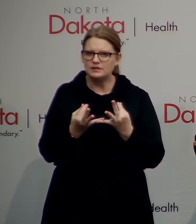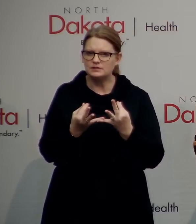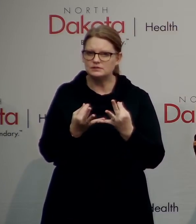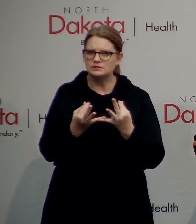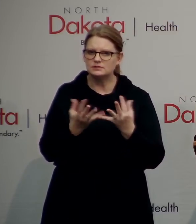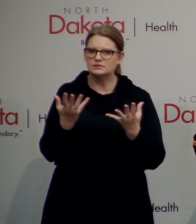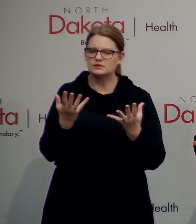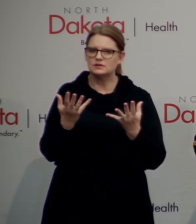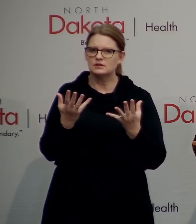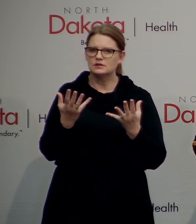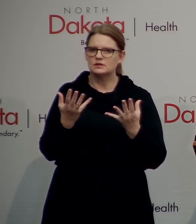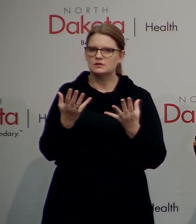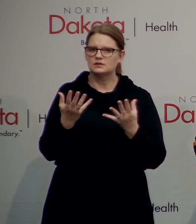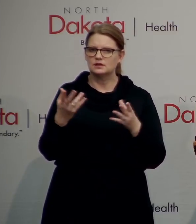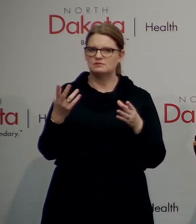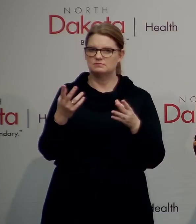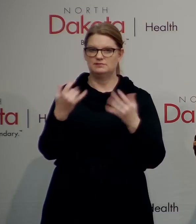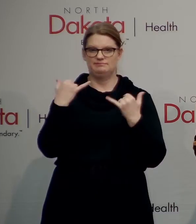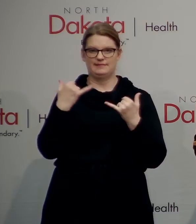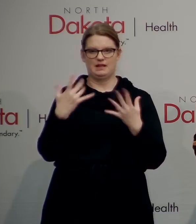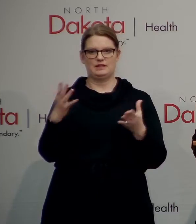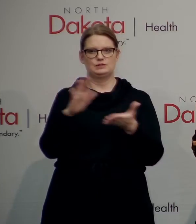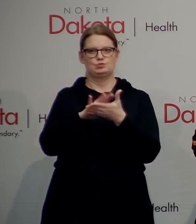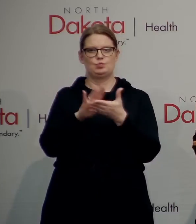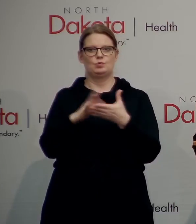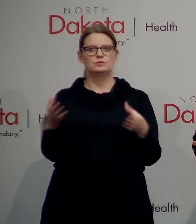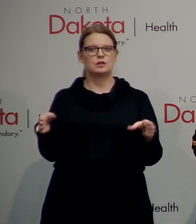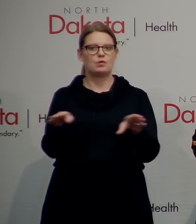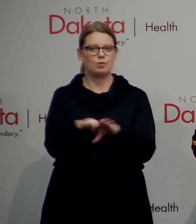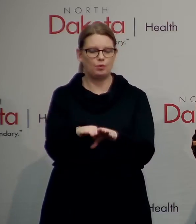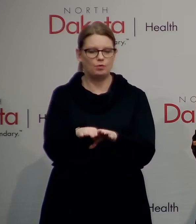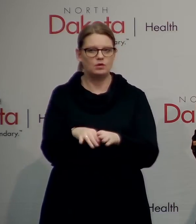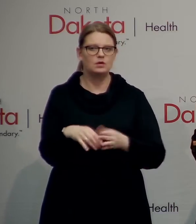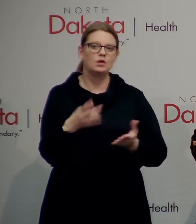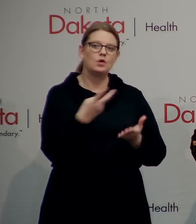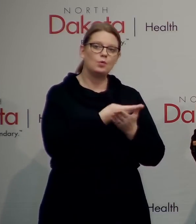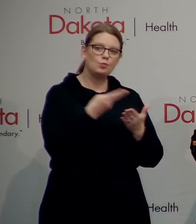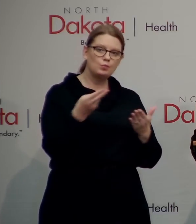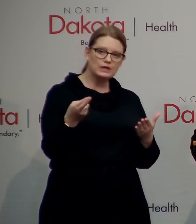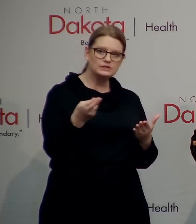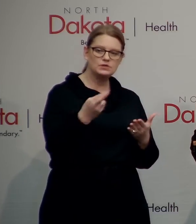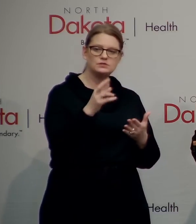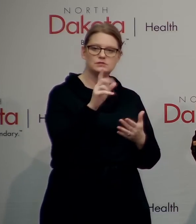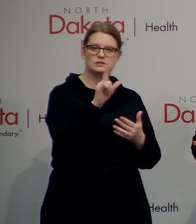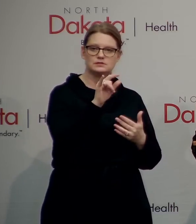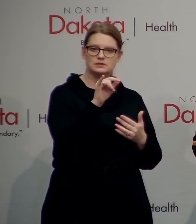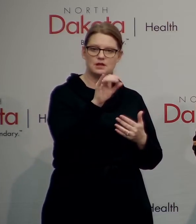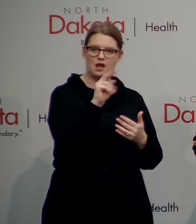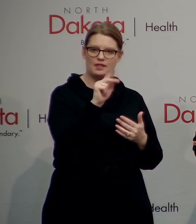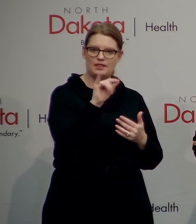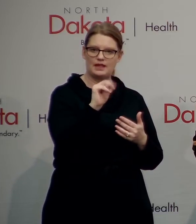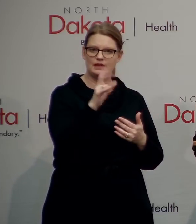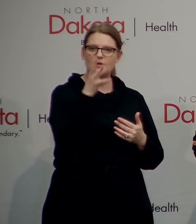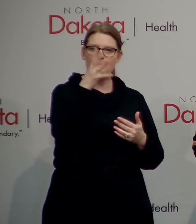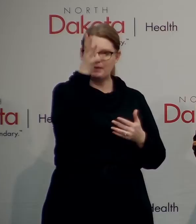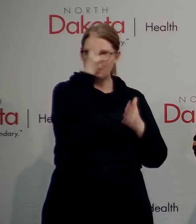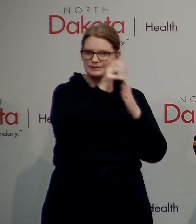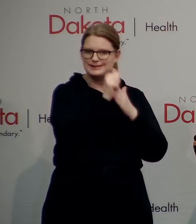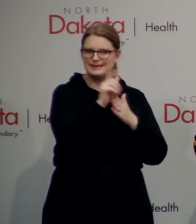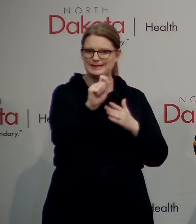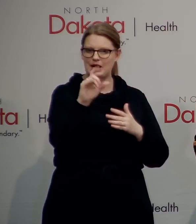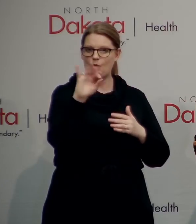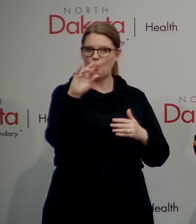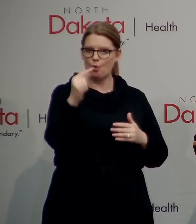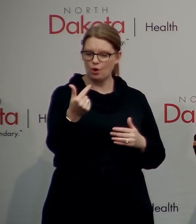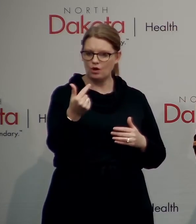especially considering the closure of the schools. We have resources online at parentslead.org that are specific for age and